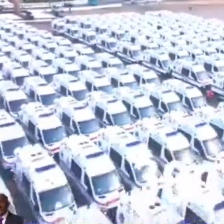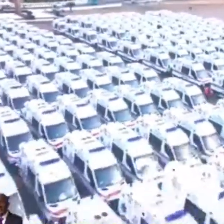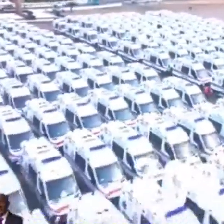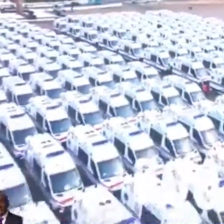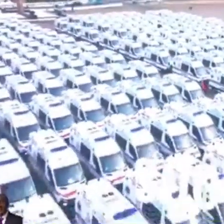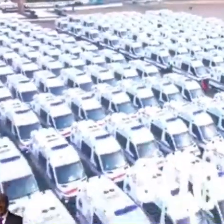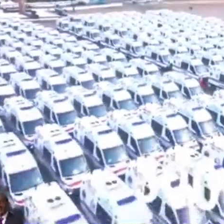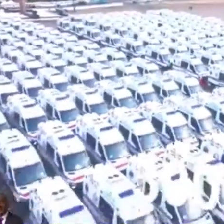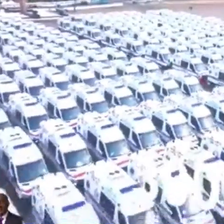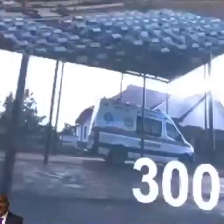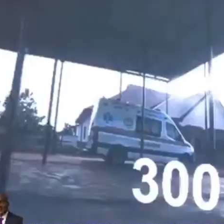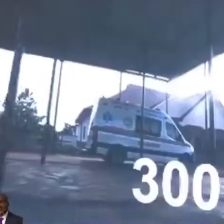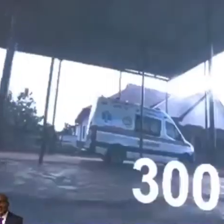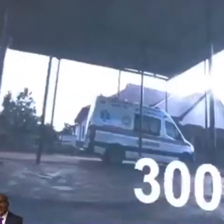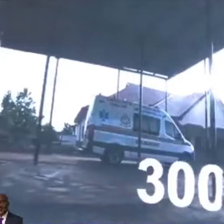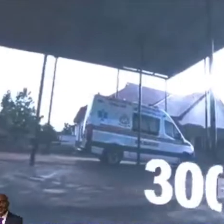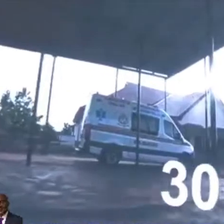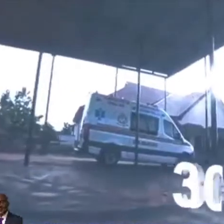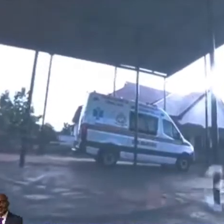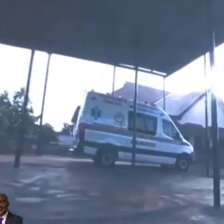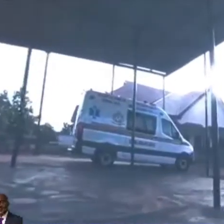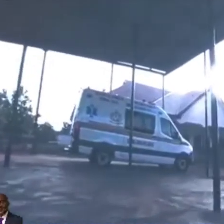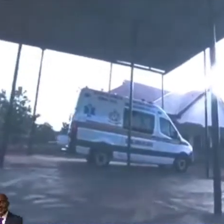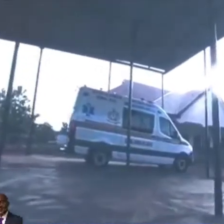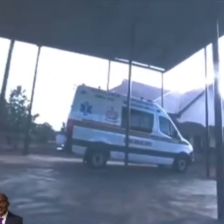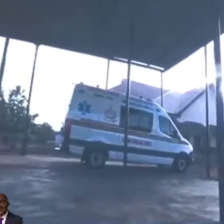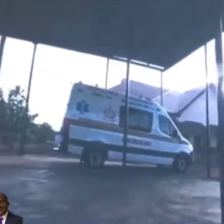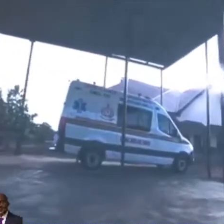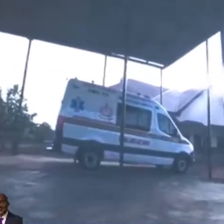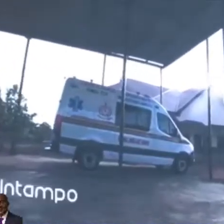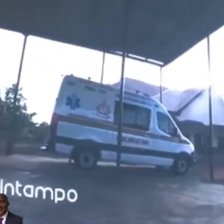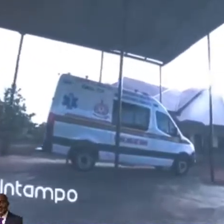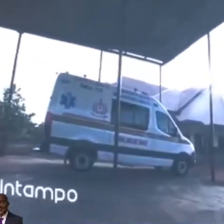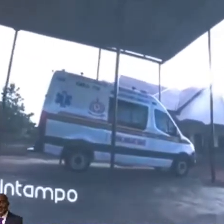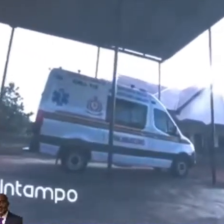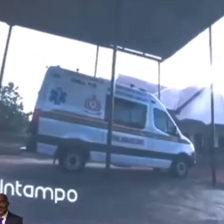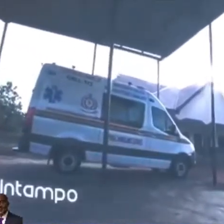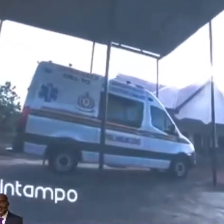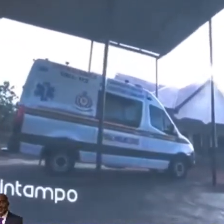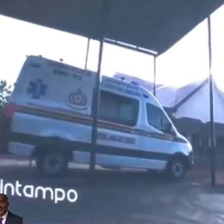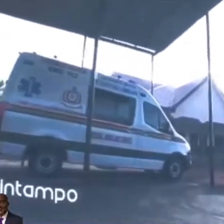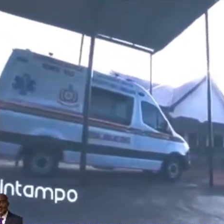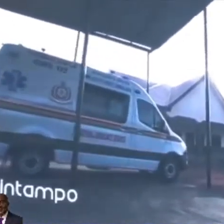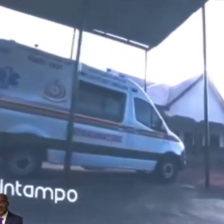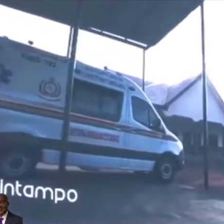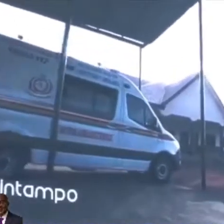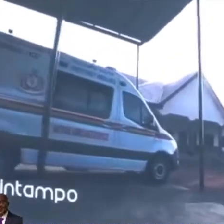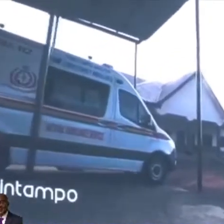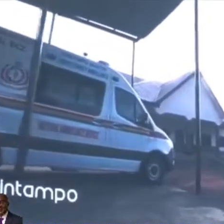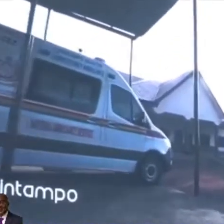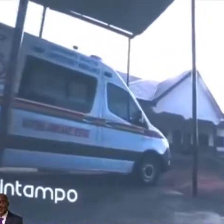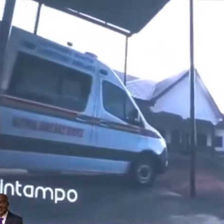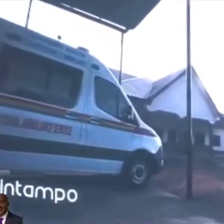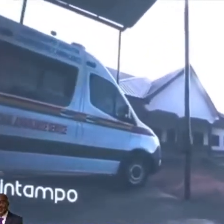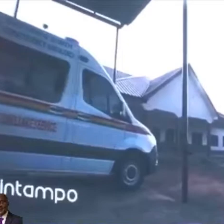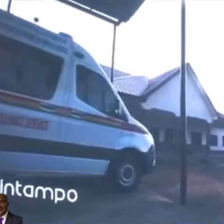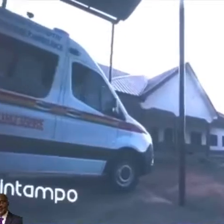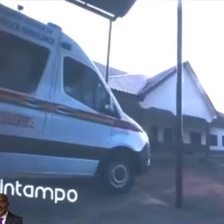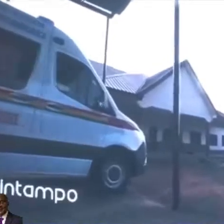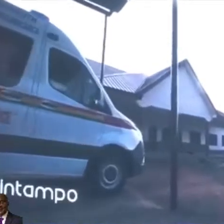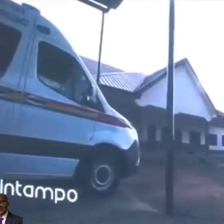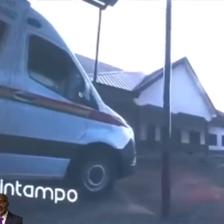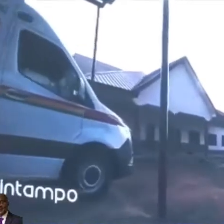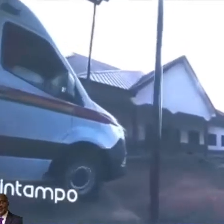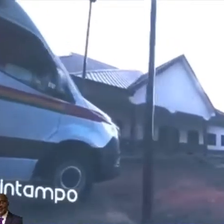equipped ambulances to ensure that at least every constituency in the country has a dedicated ambulance